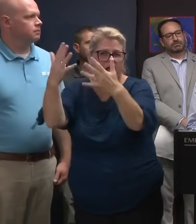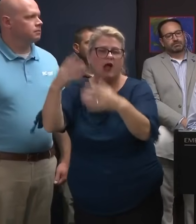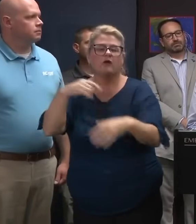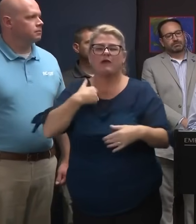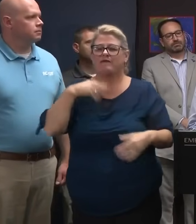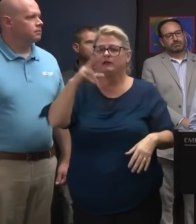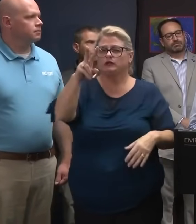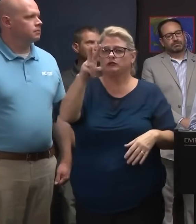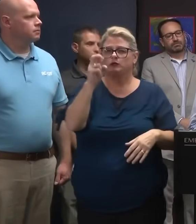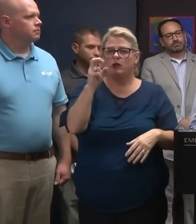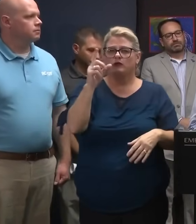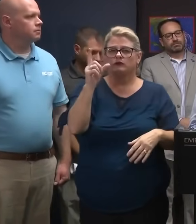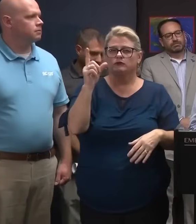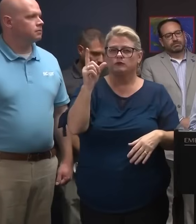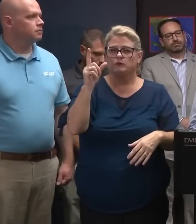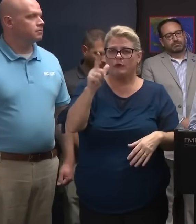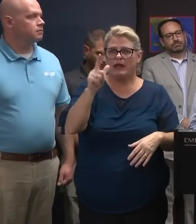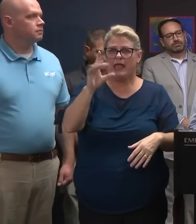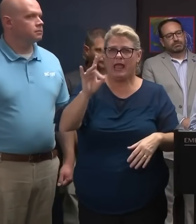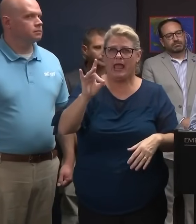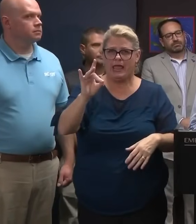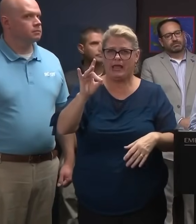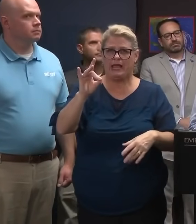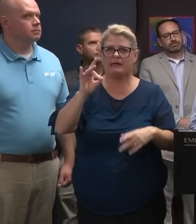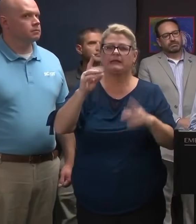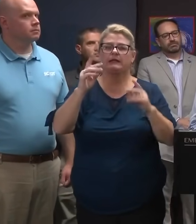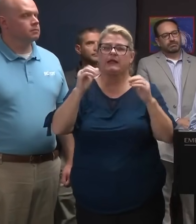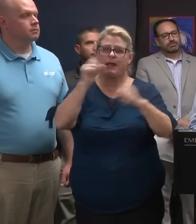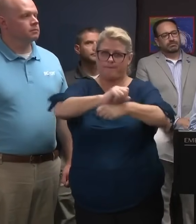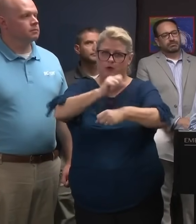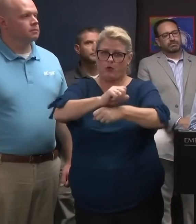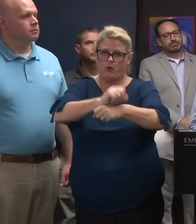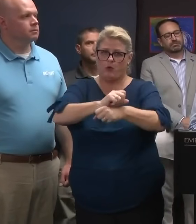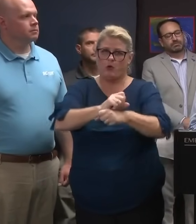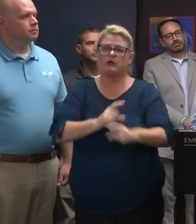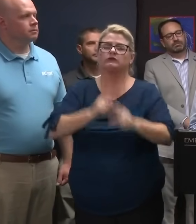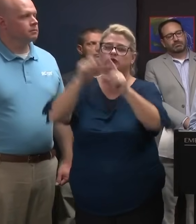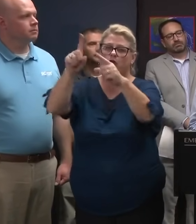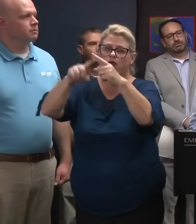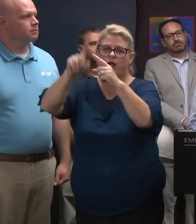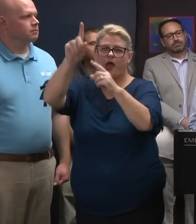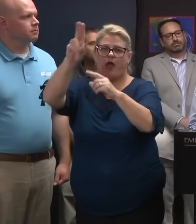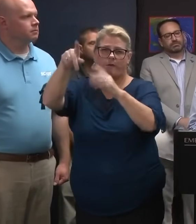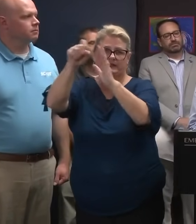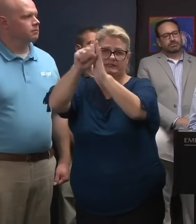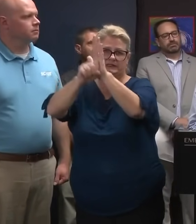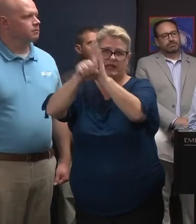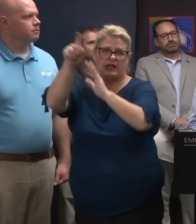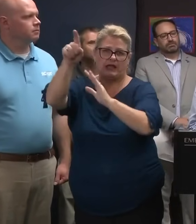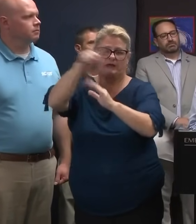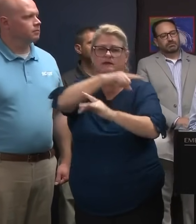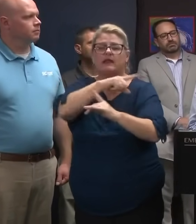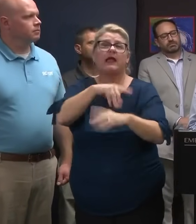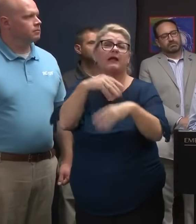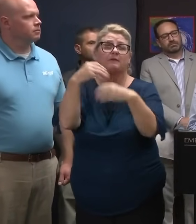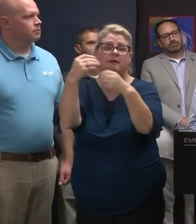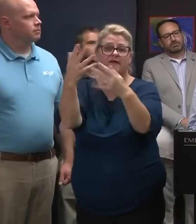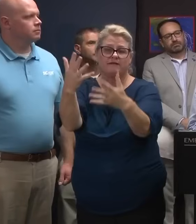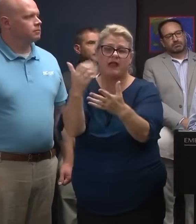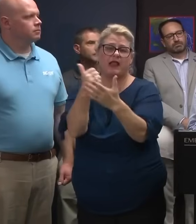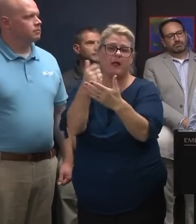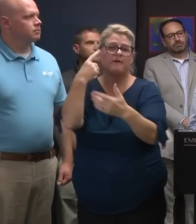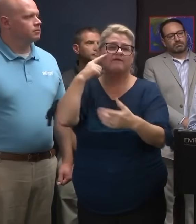have 228 personnel assigned throughout the upstate. They are providing access to